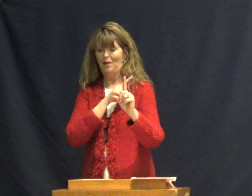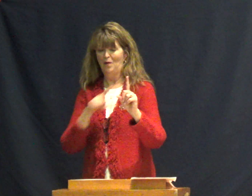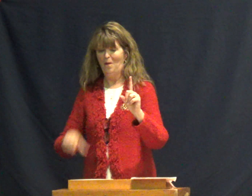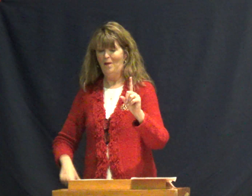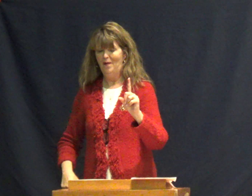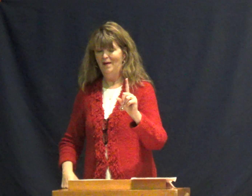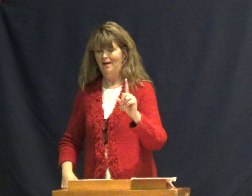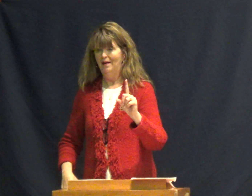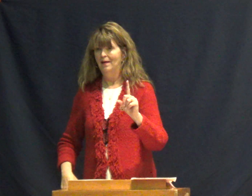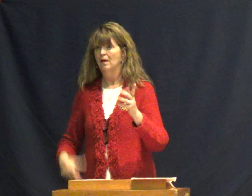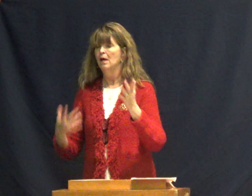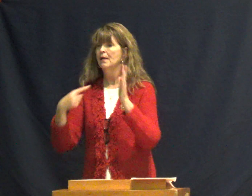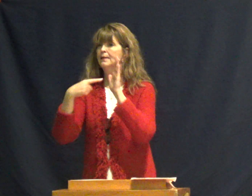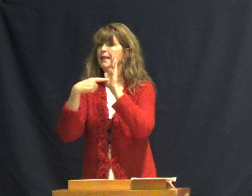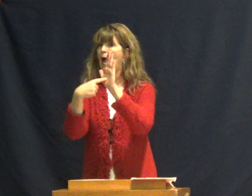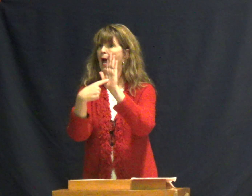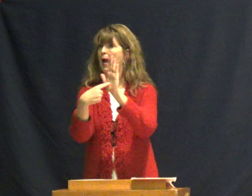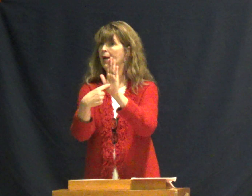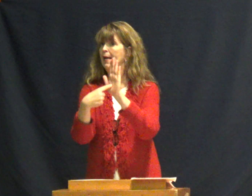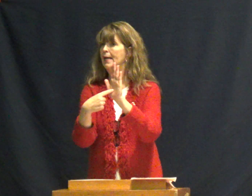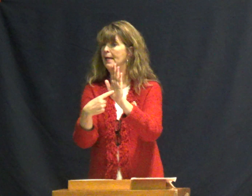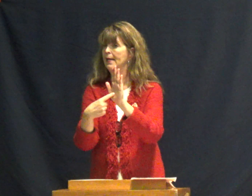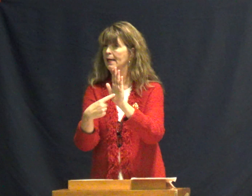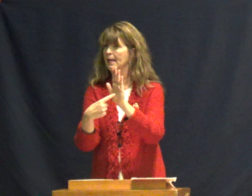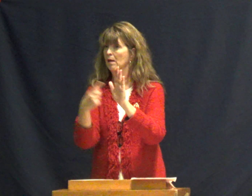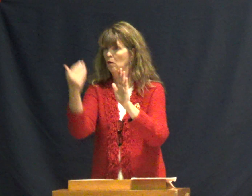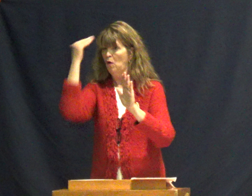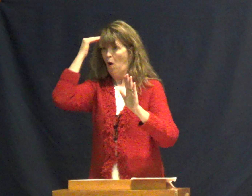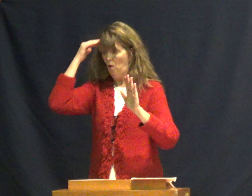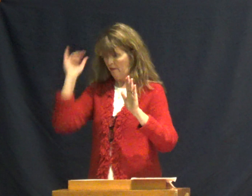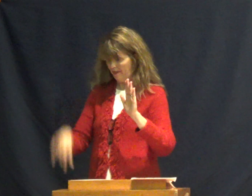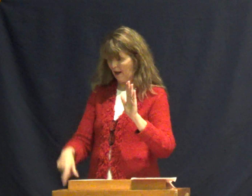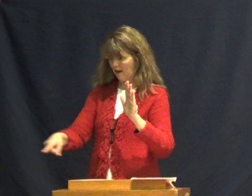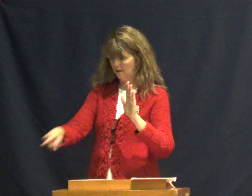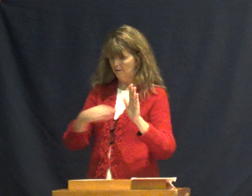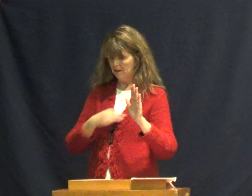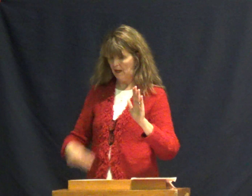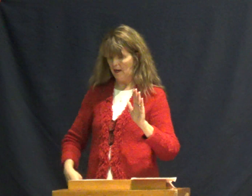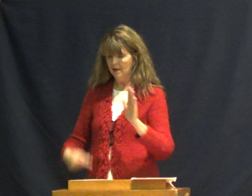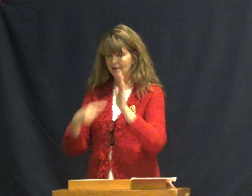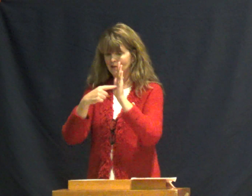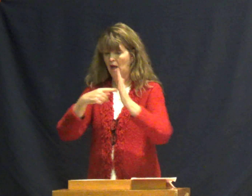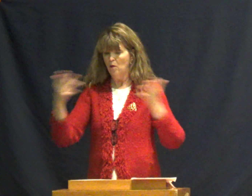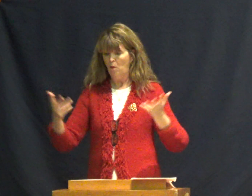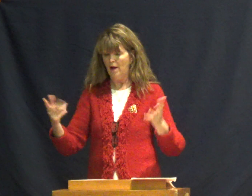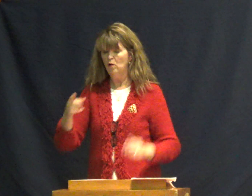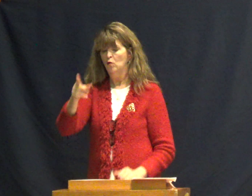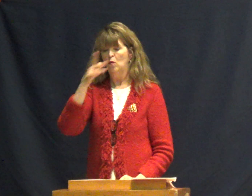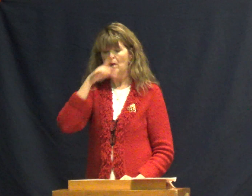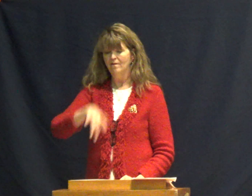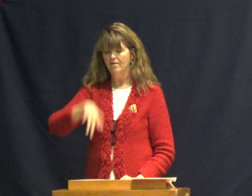He is the Messiah, the Lord. This will be a sign to you.